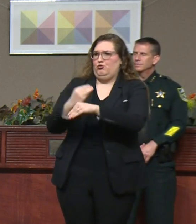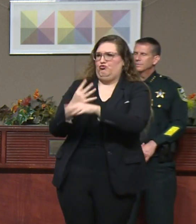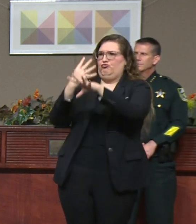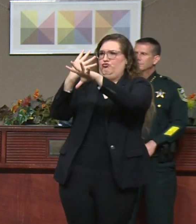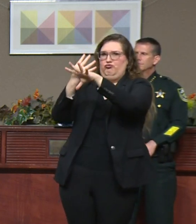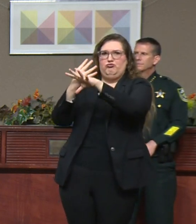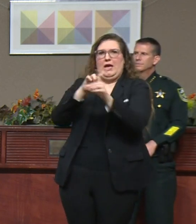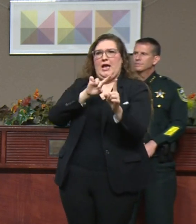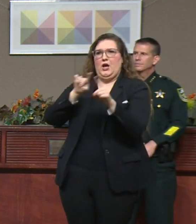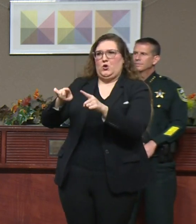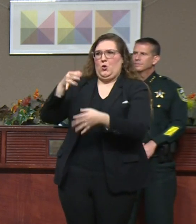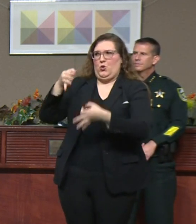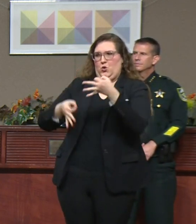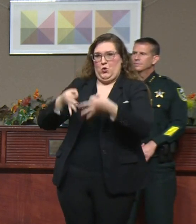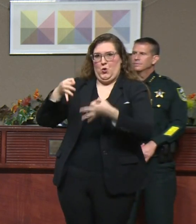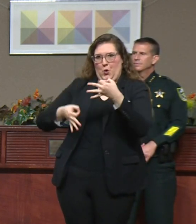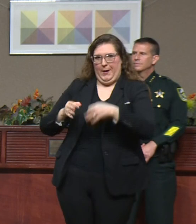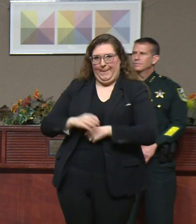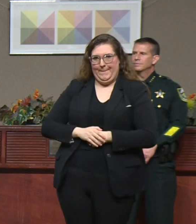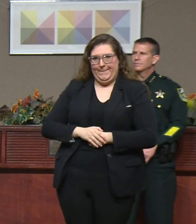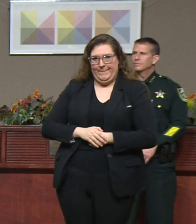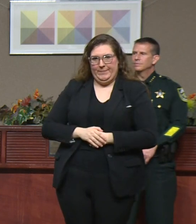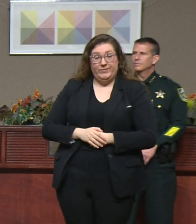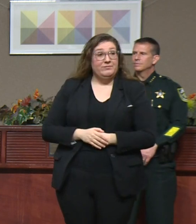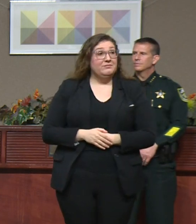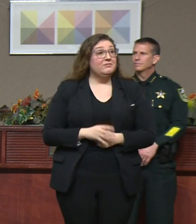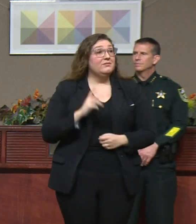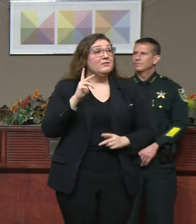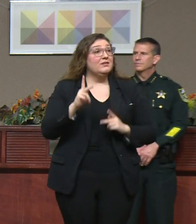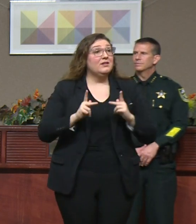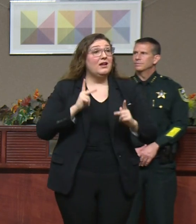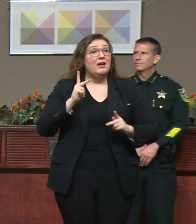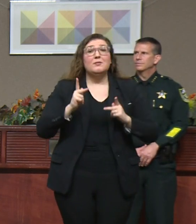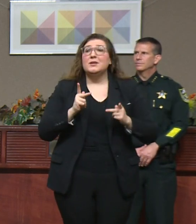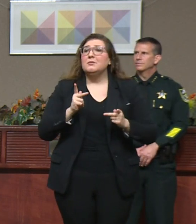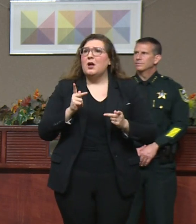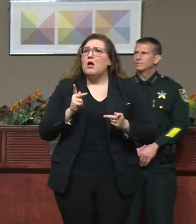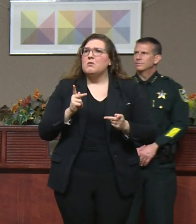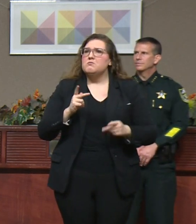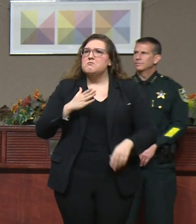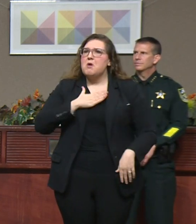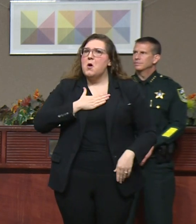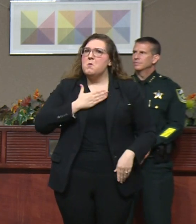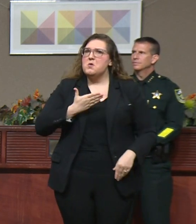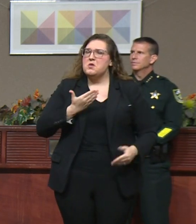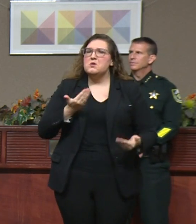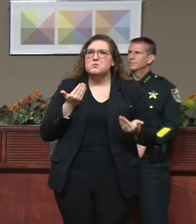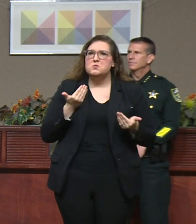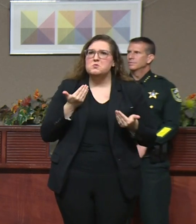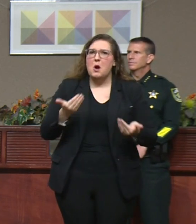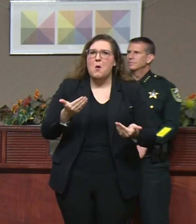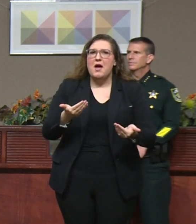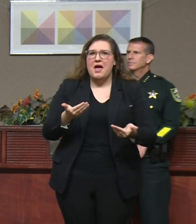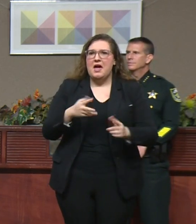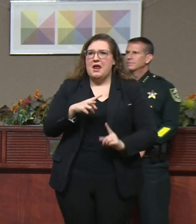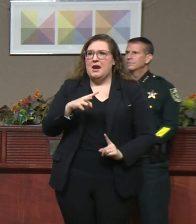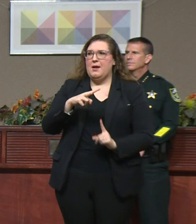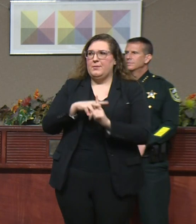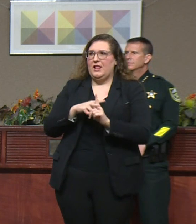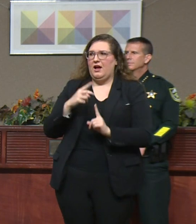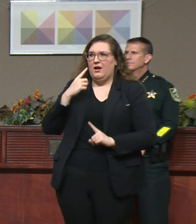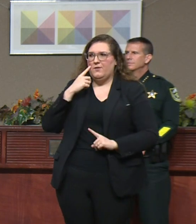possible. Additionally, court users are always free to file pleadings through the court's e-portal, which is available on the